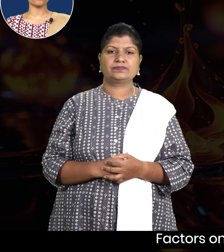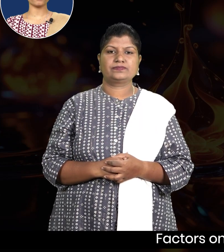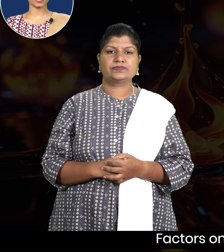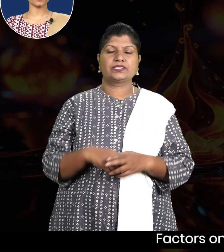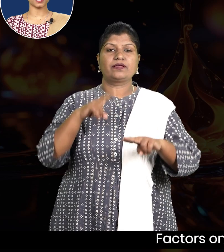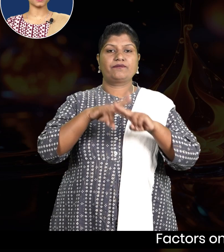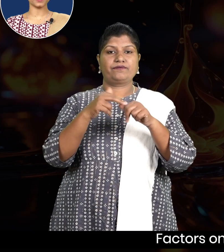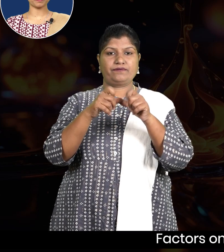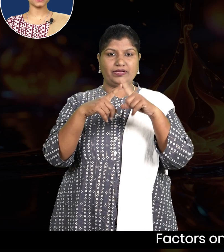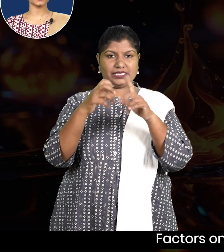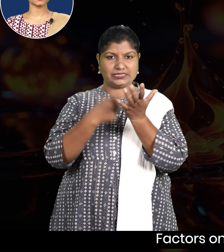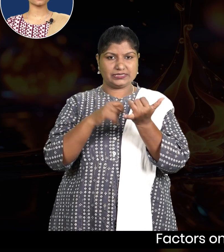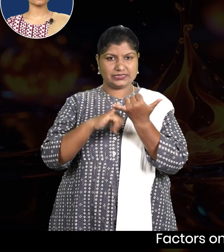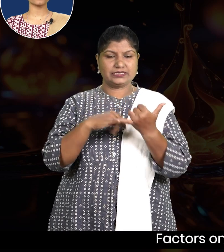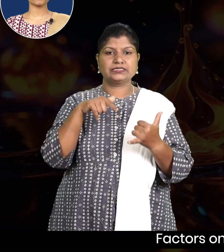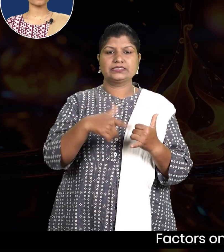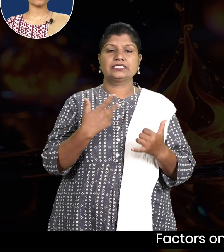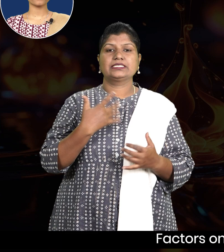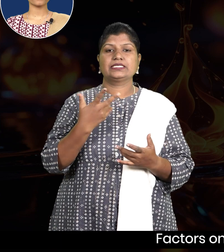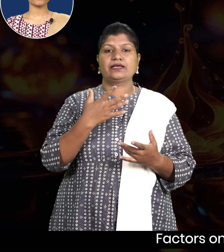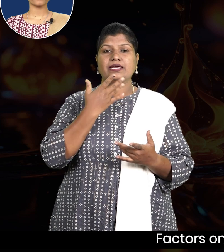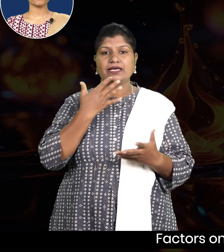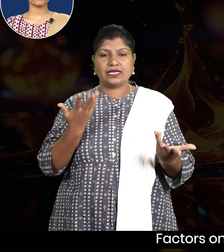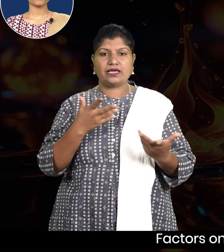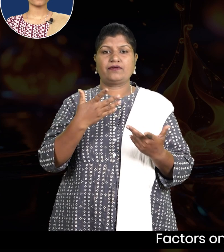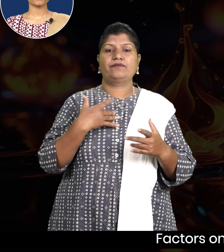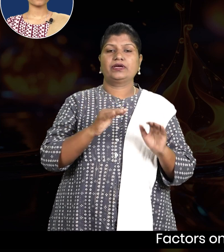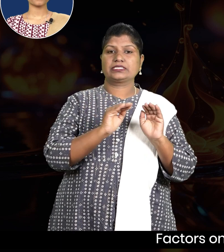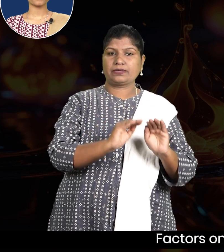Factors on flame color depends.